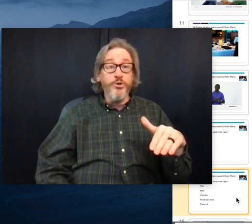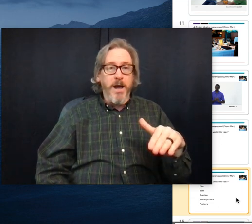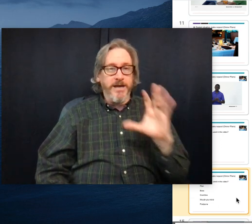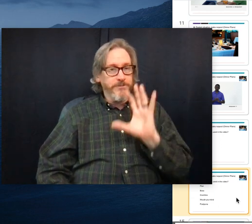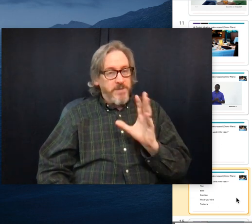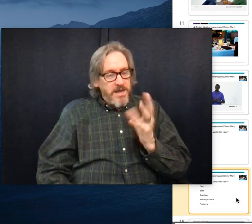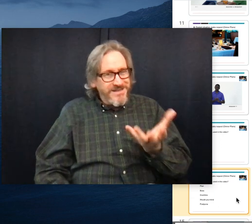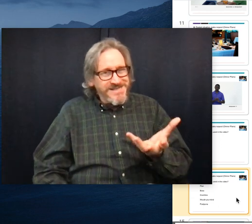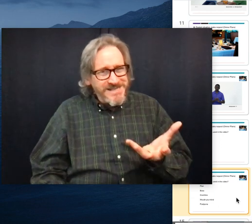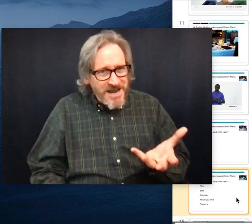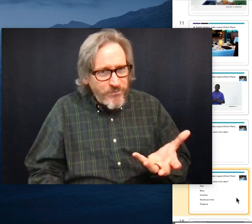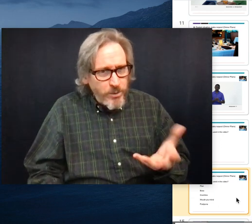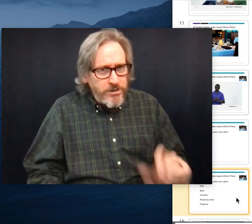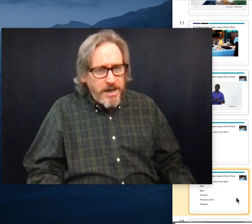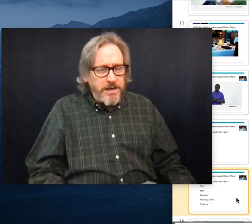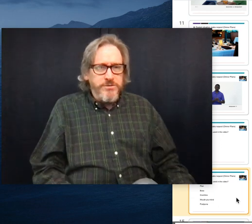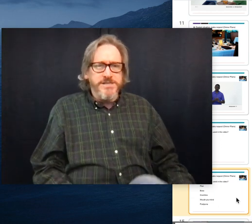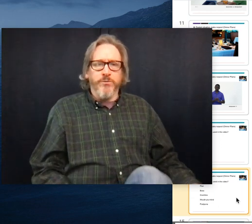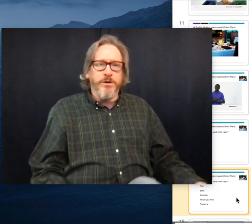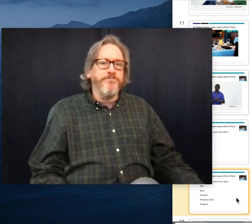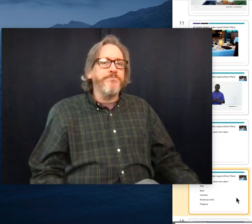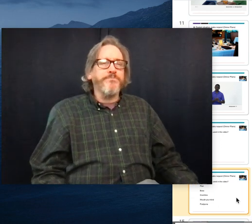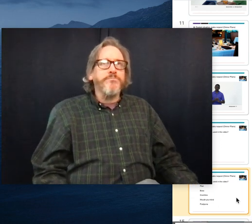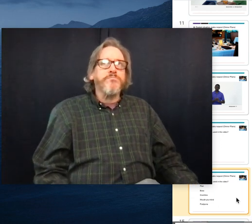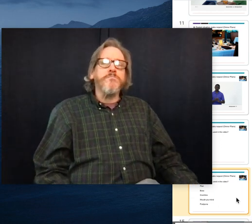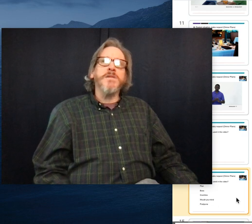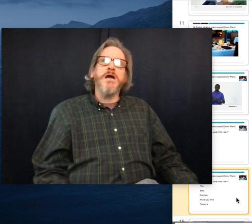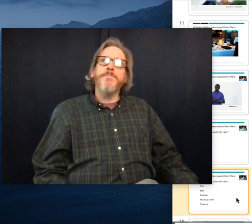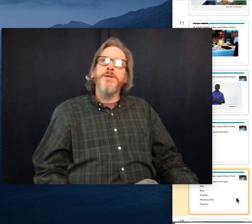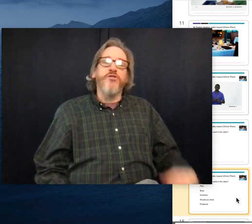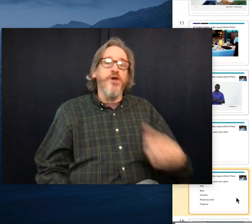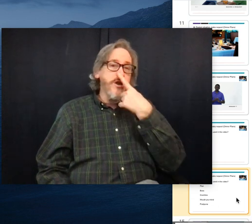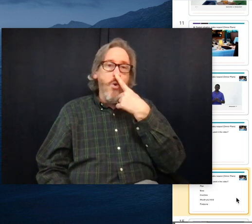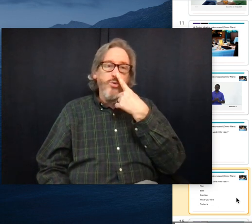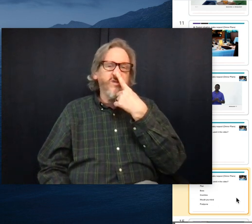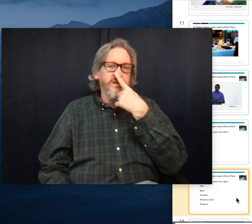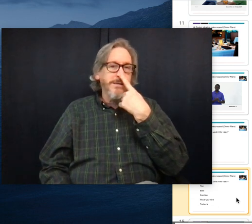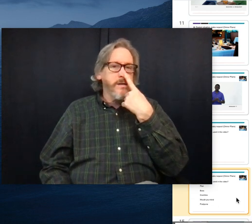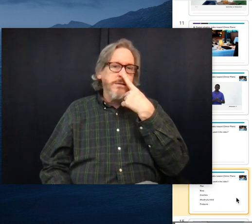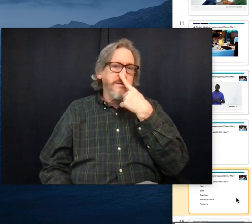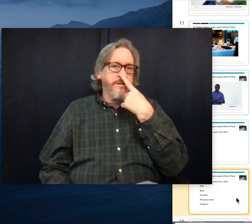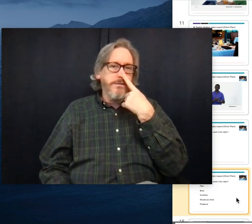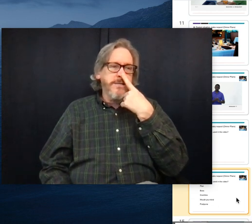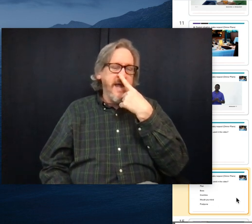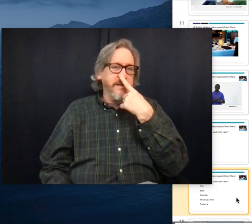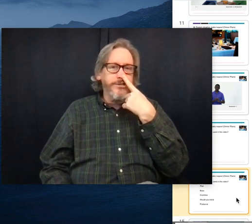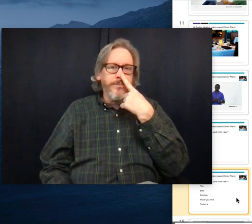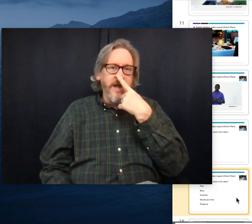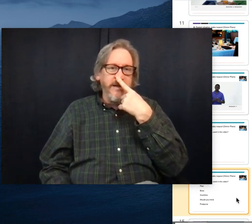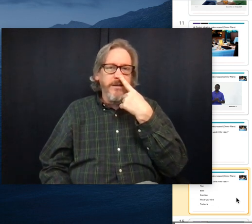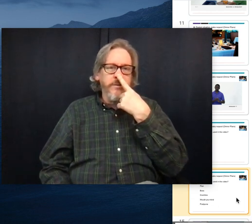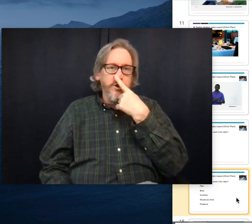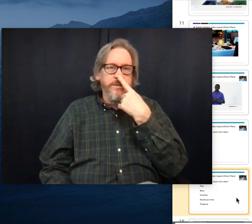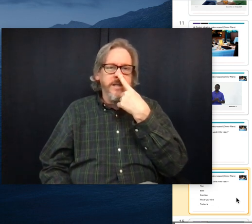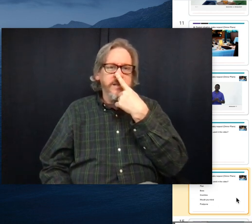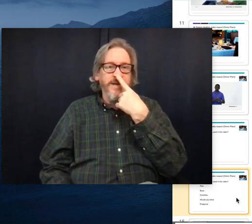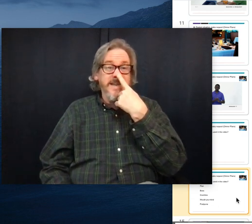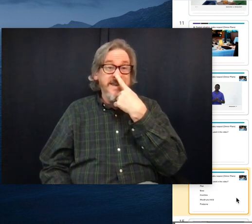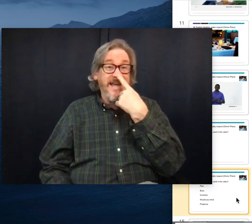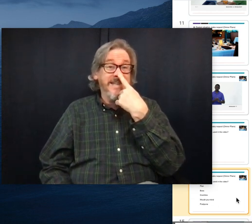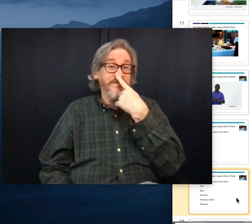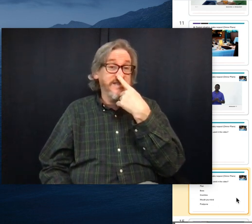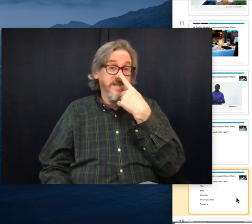Would you mind? This is a kind of weird and interesting one. The nose tends to be, anything on the nose tends to